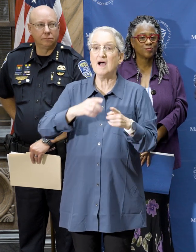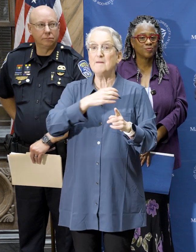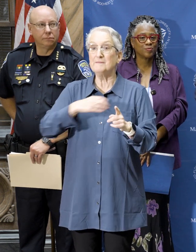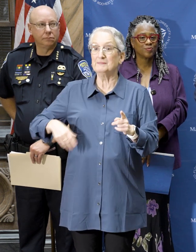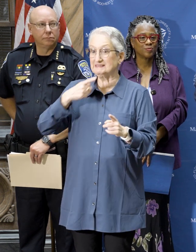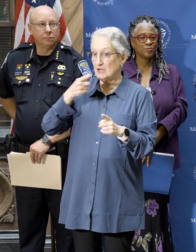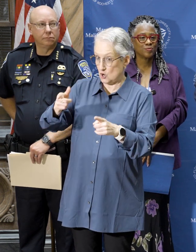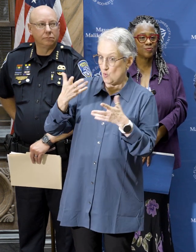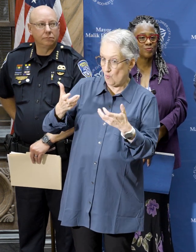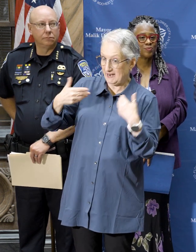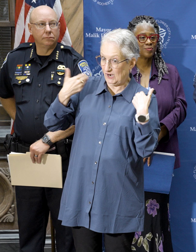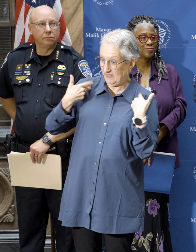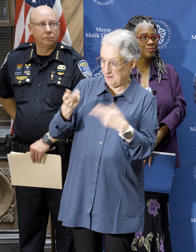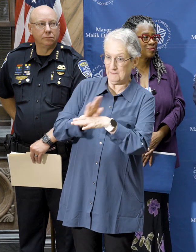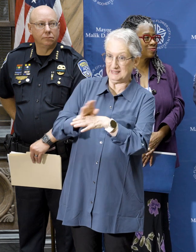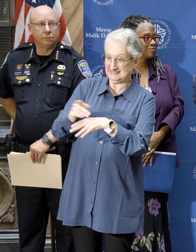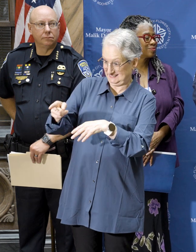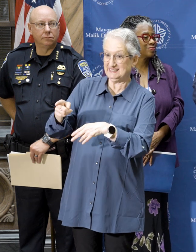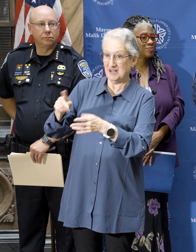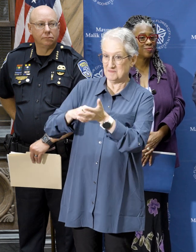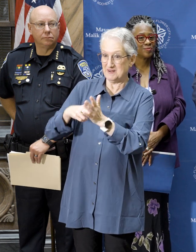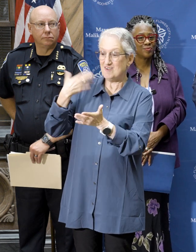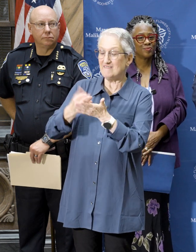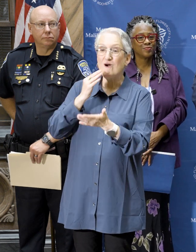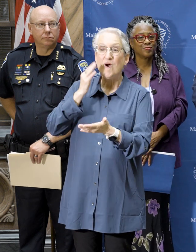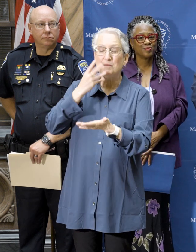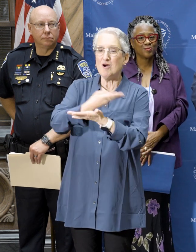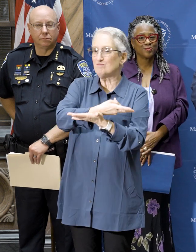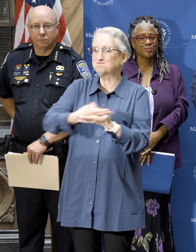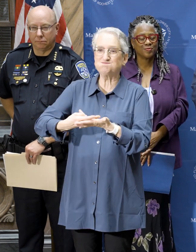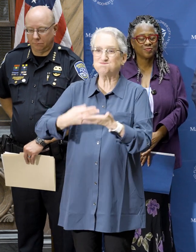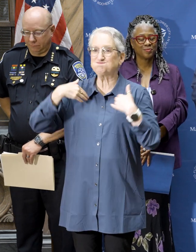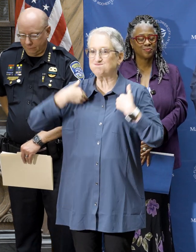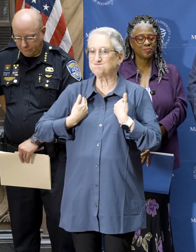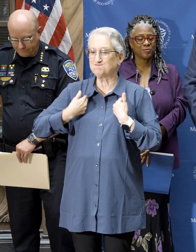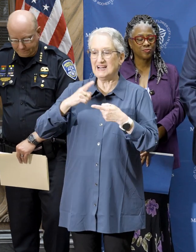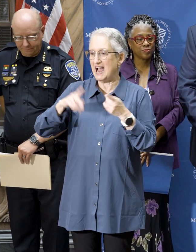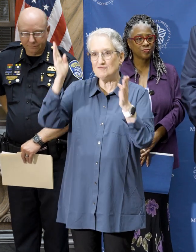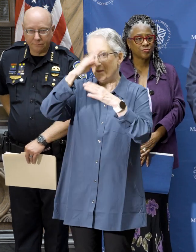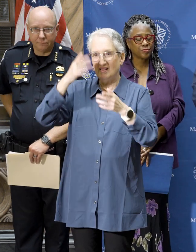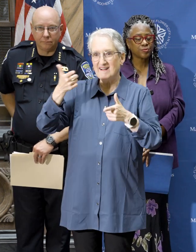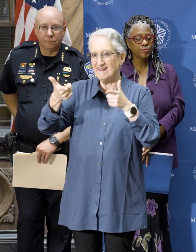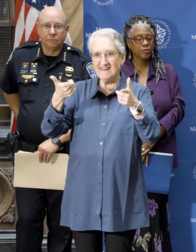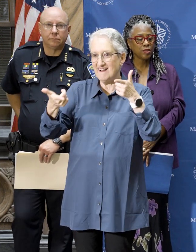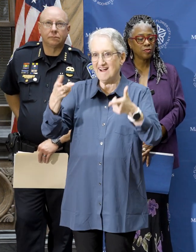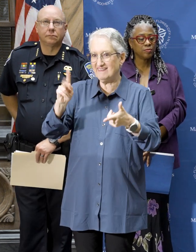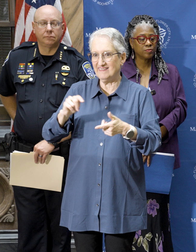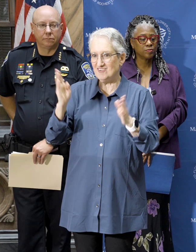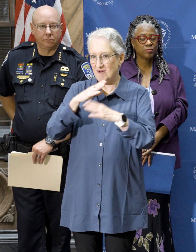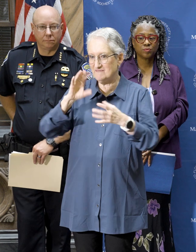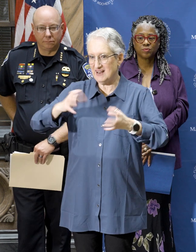busy that when they get home, they're too tired to get in trouble. And that's exactly what we did. That's exactly what we made happen. As we embark on a new school